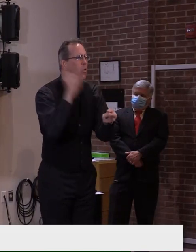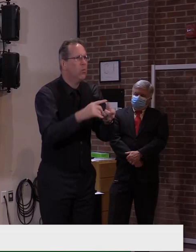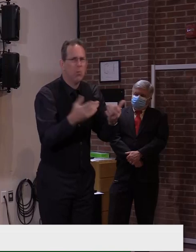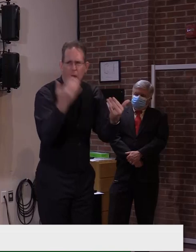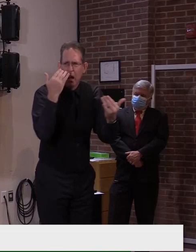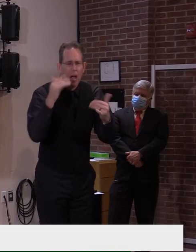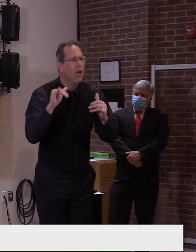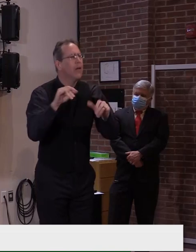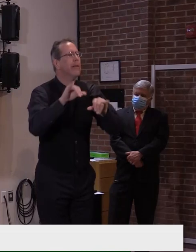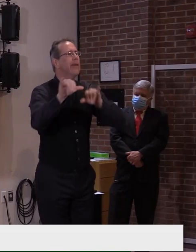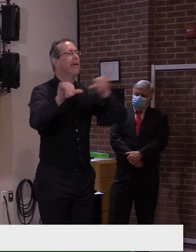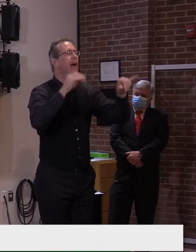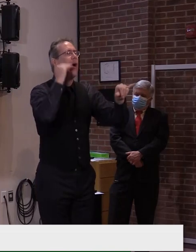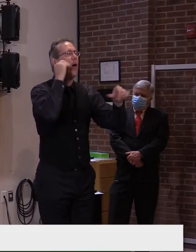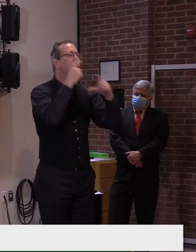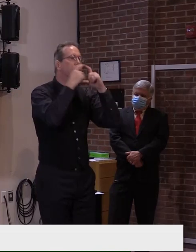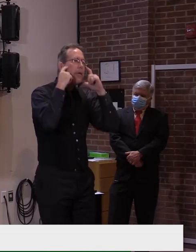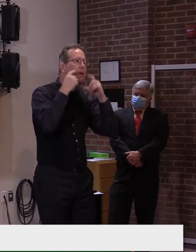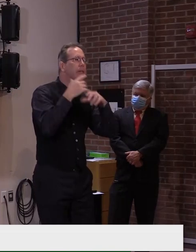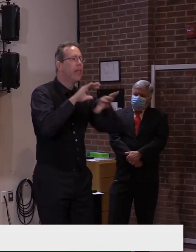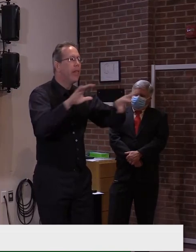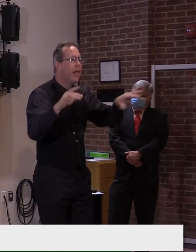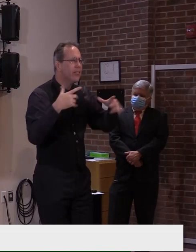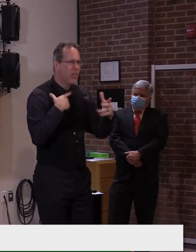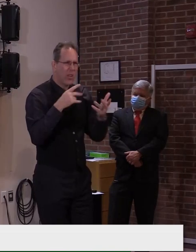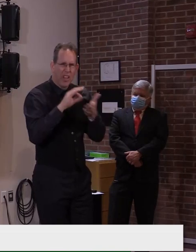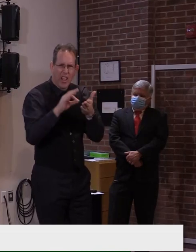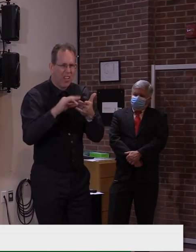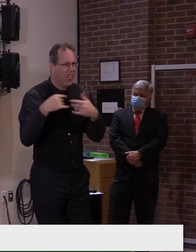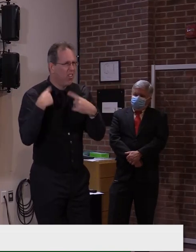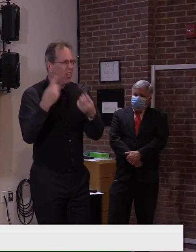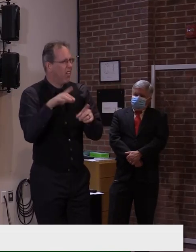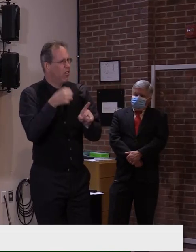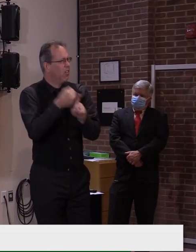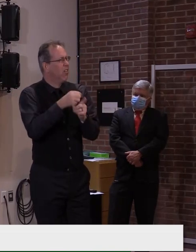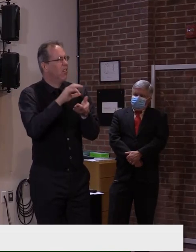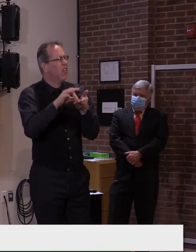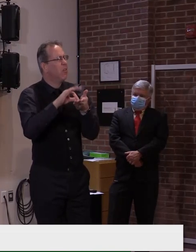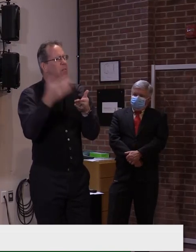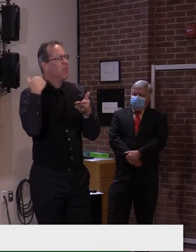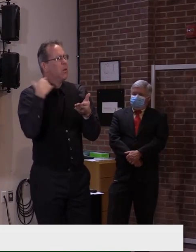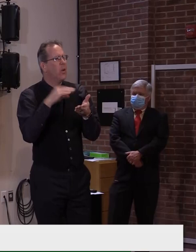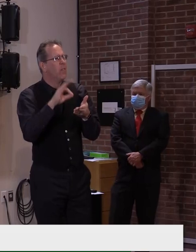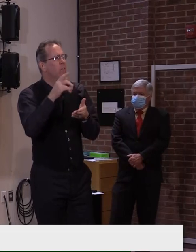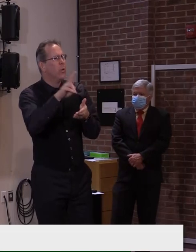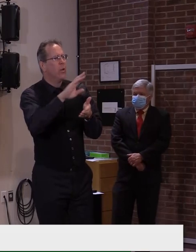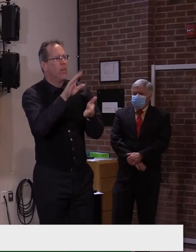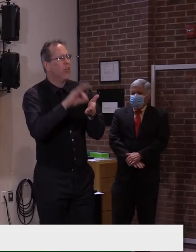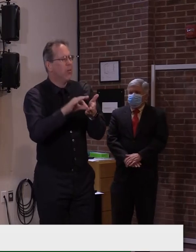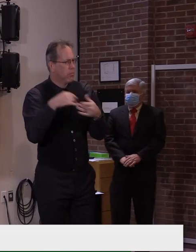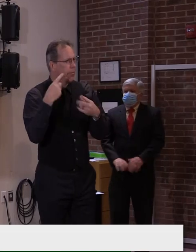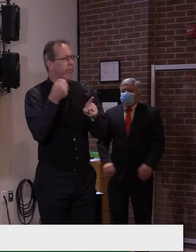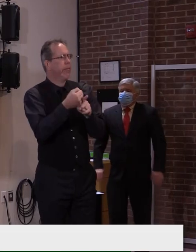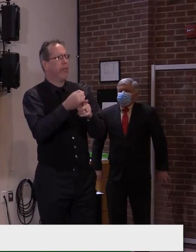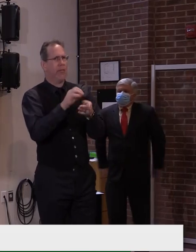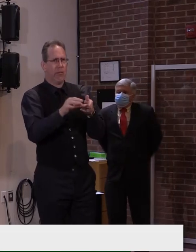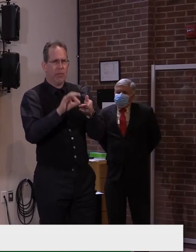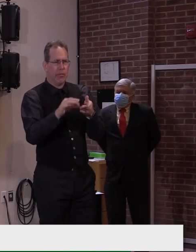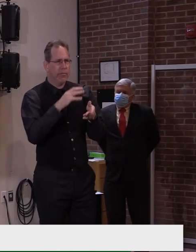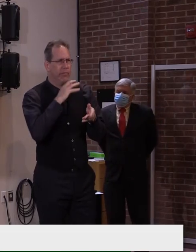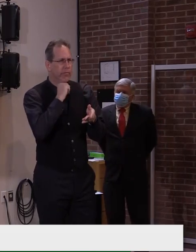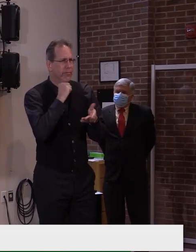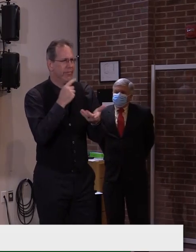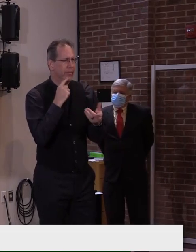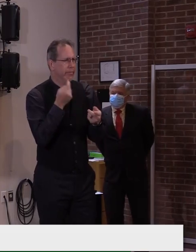what we should do or not do with regard to the flu. But we have relied on how many people are in the hospital because of the flu and how